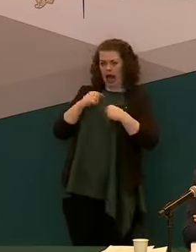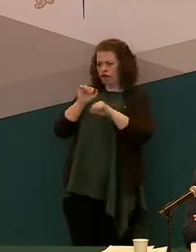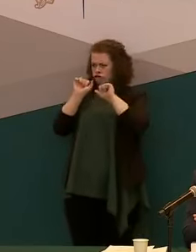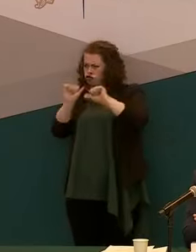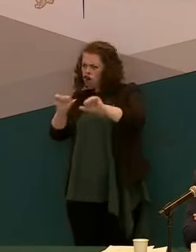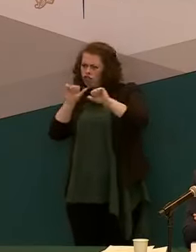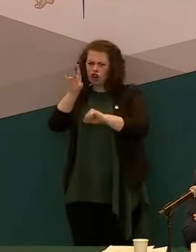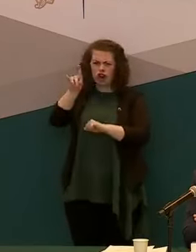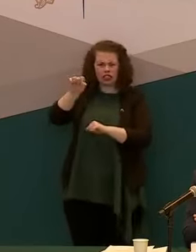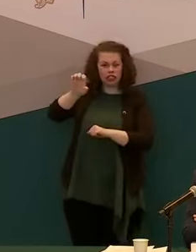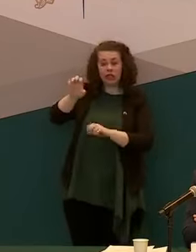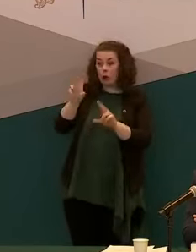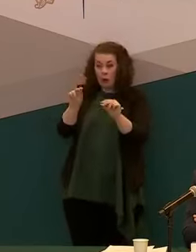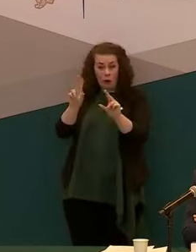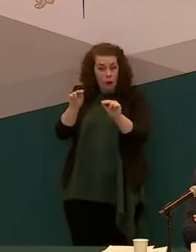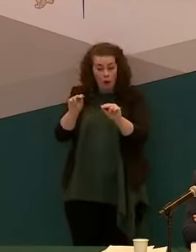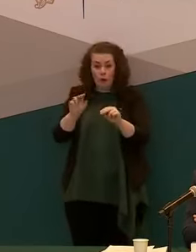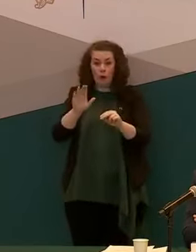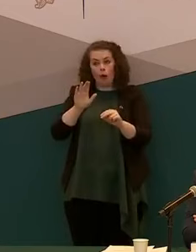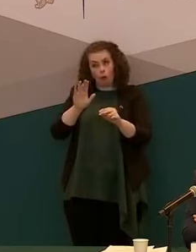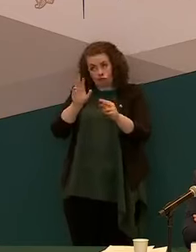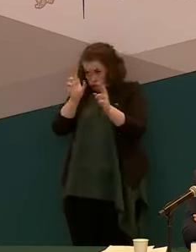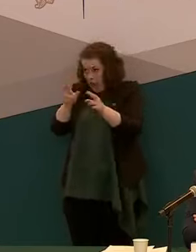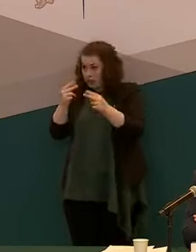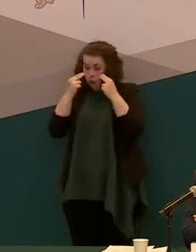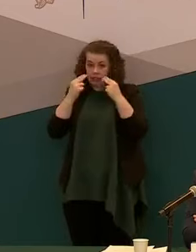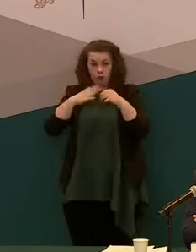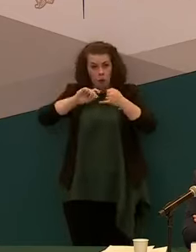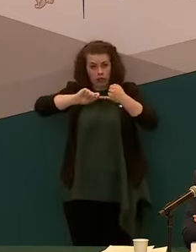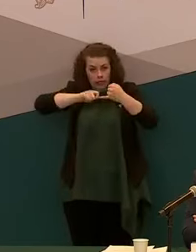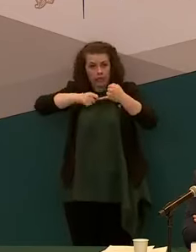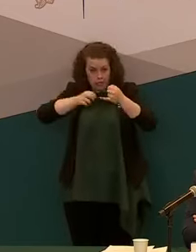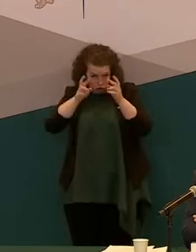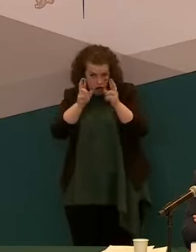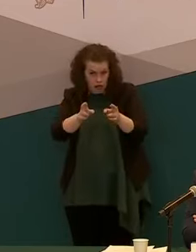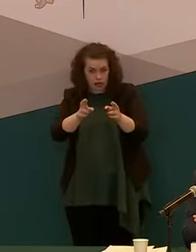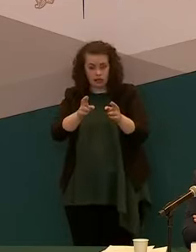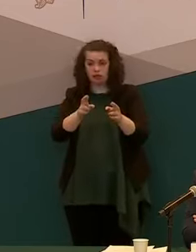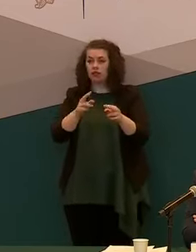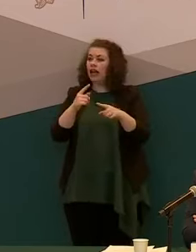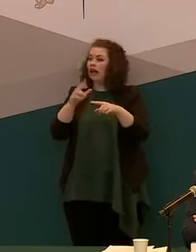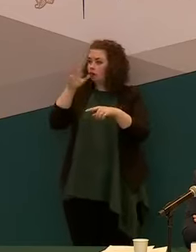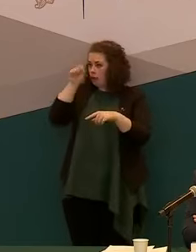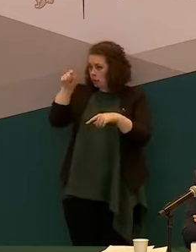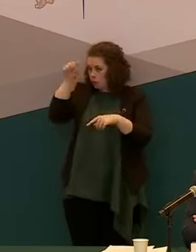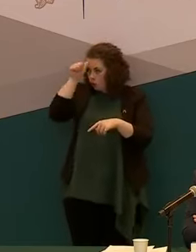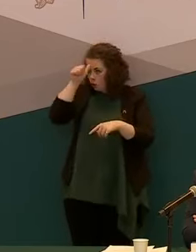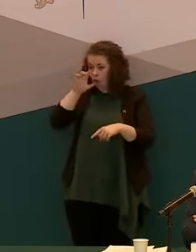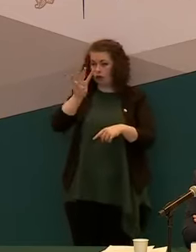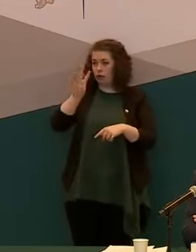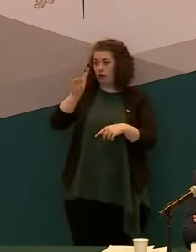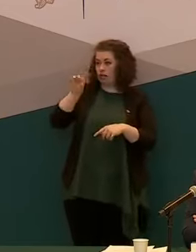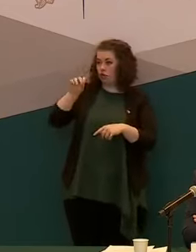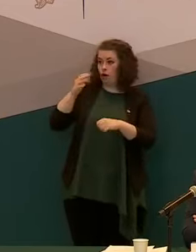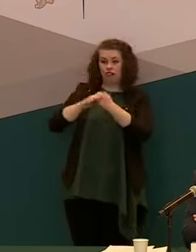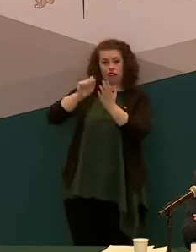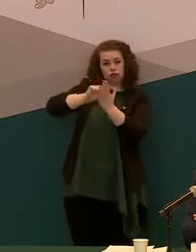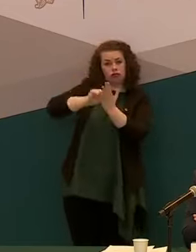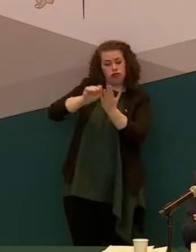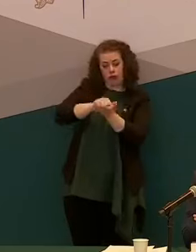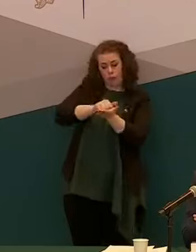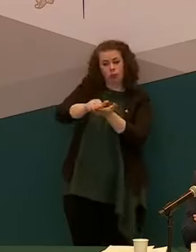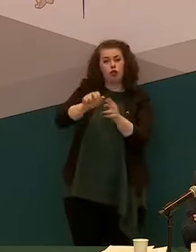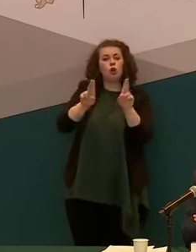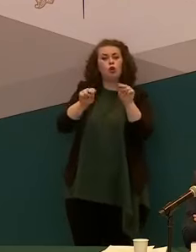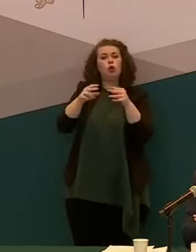HSE. We do have to ramp up that testing capacity. You may be aware, George, that the WHO has produced new guidance this week around just the kinds